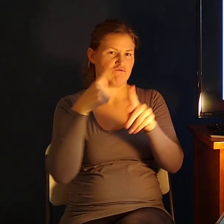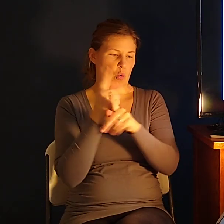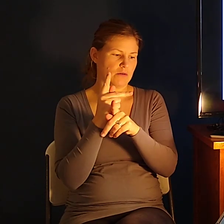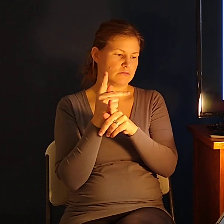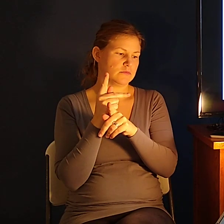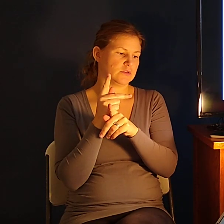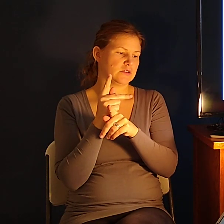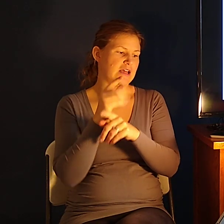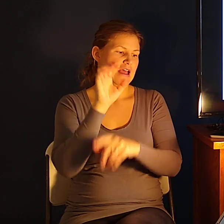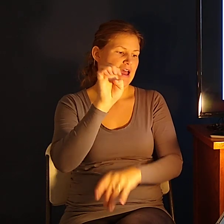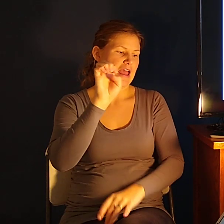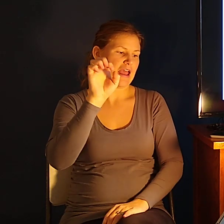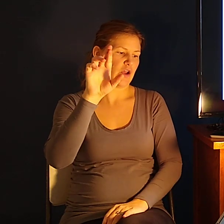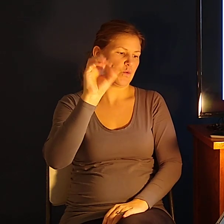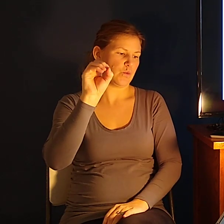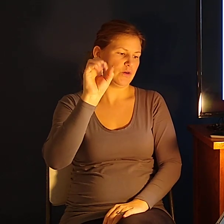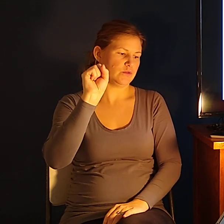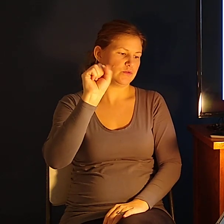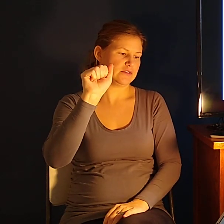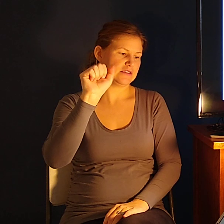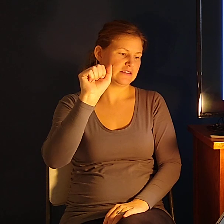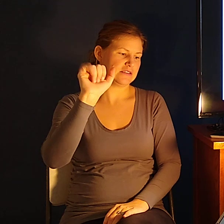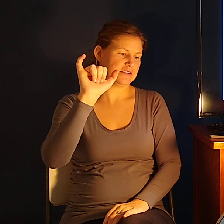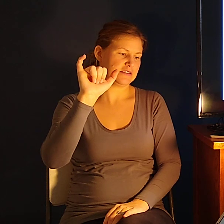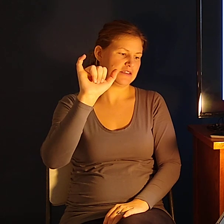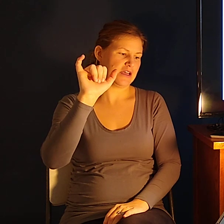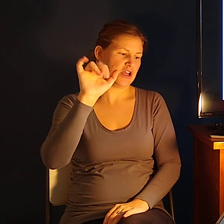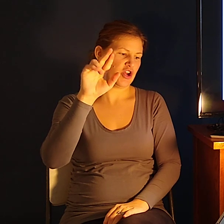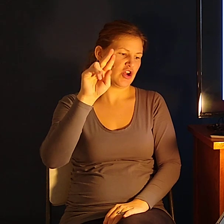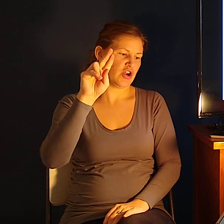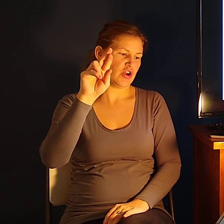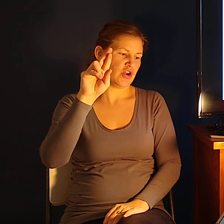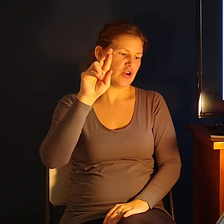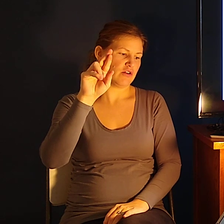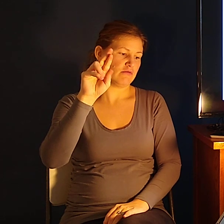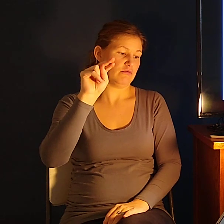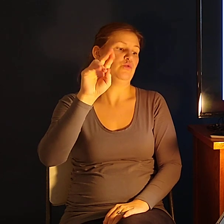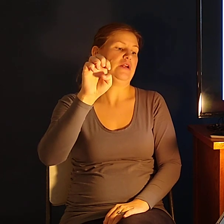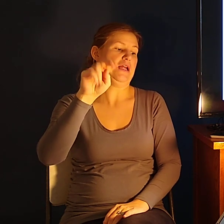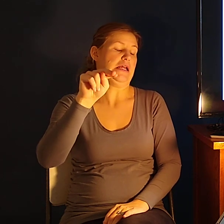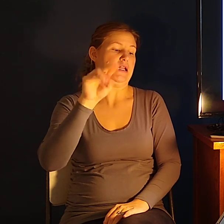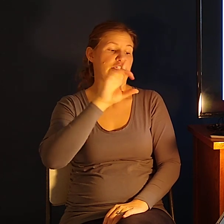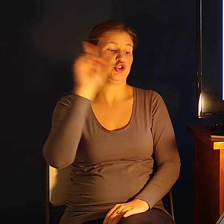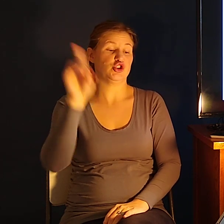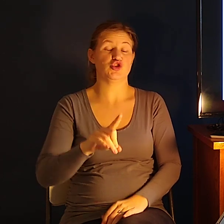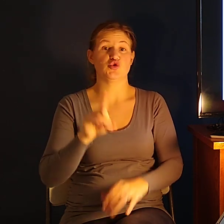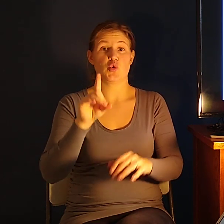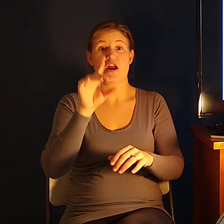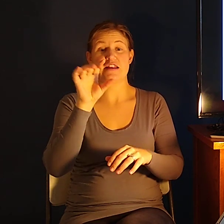Eros Saarinen and his Detroit-based firm were commissioned in 1955 to design